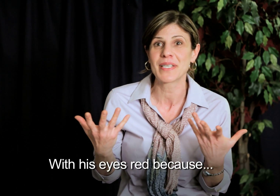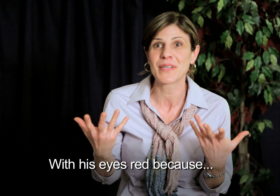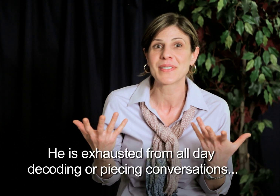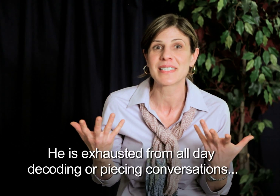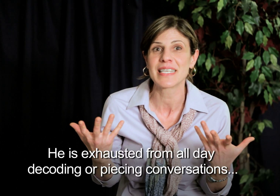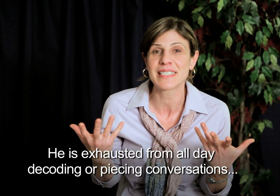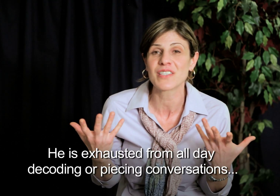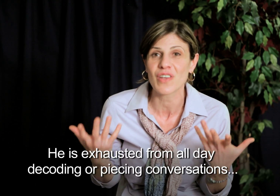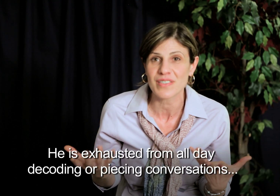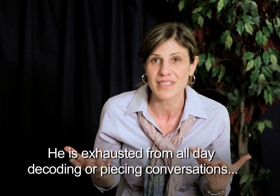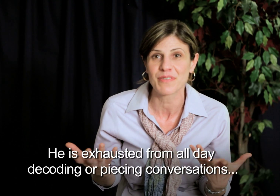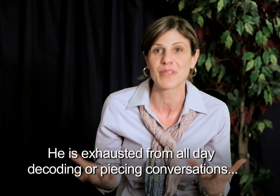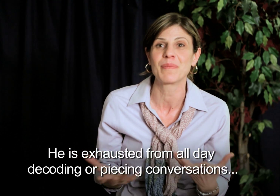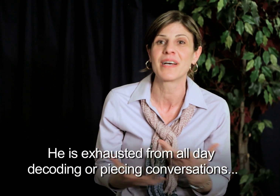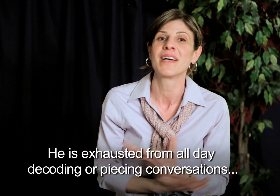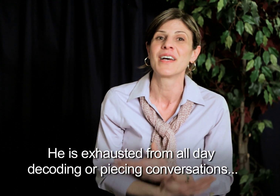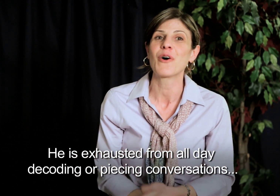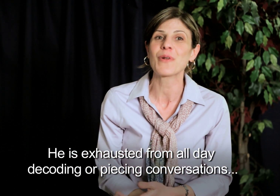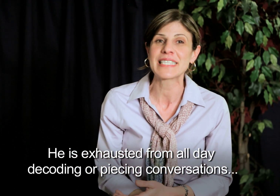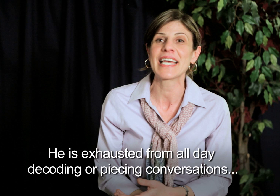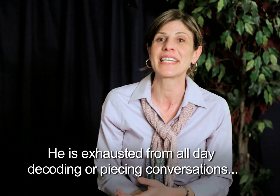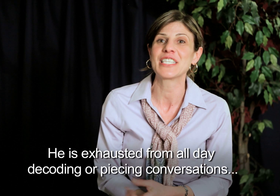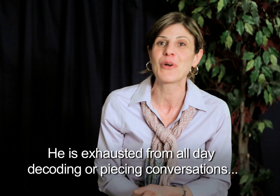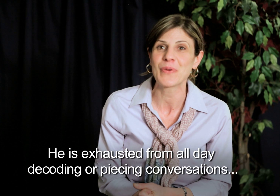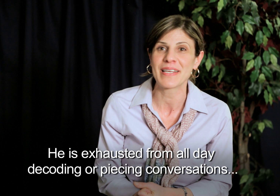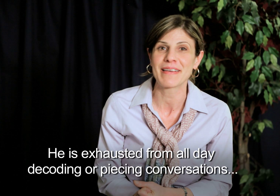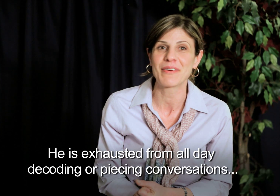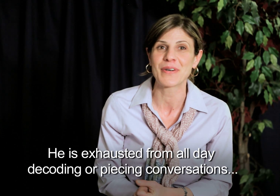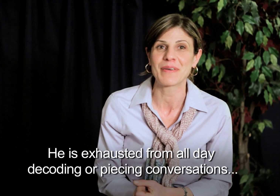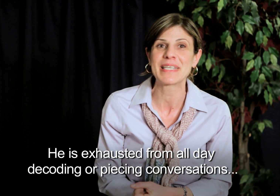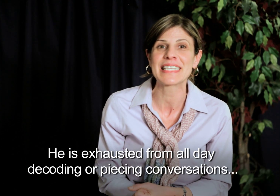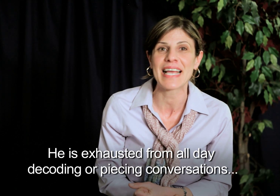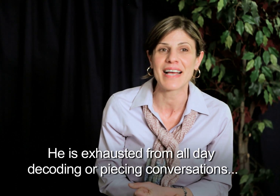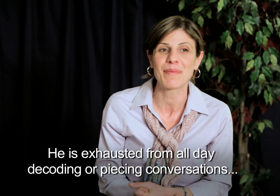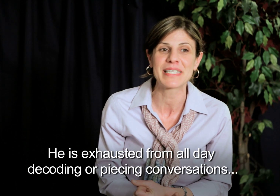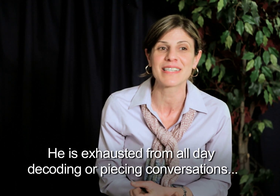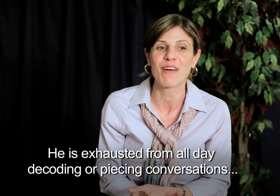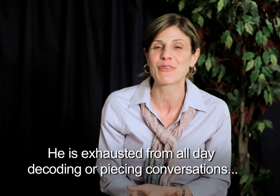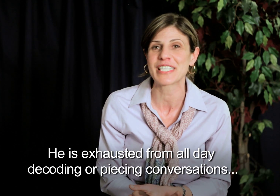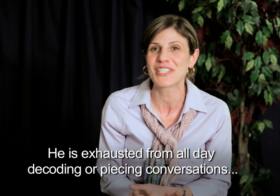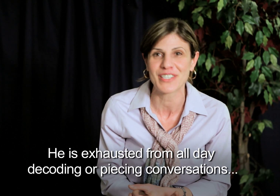because he's exhausted from all day decoding or piecing conversations